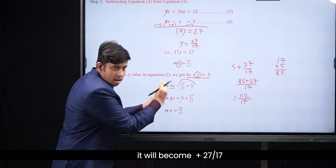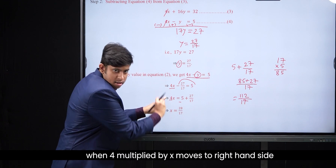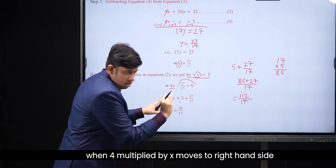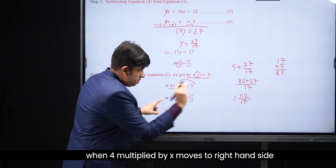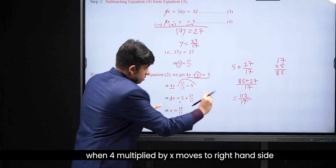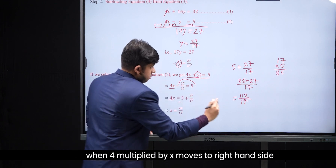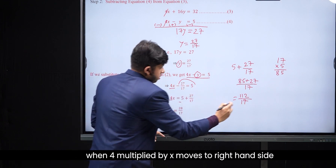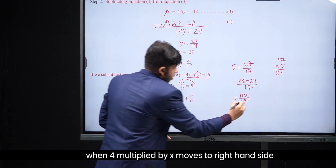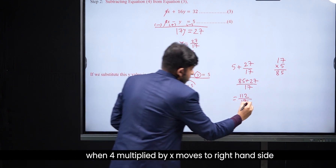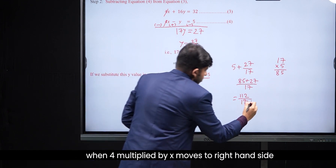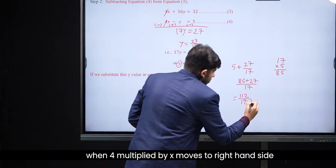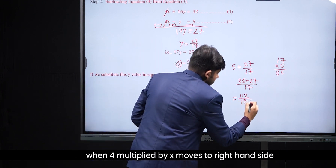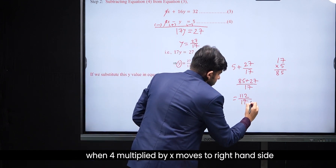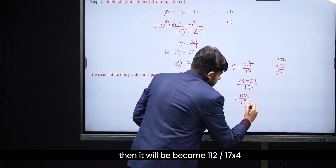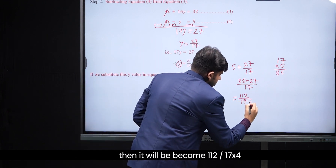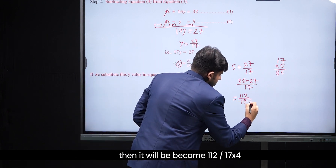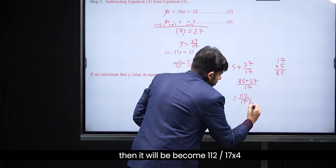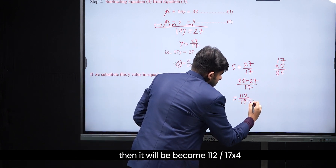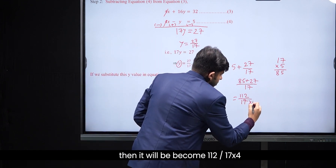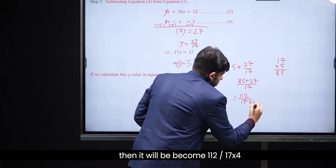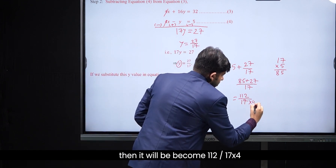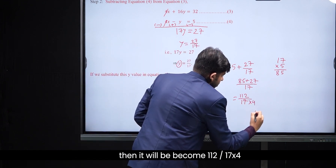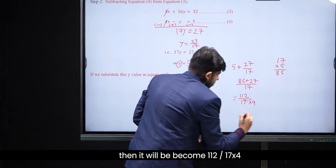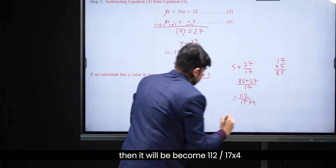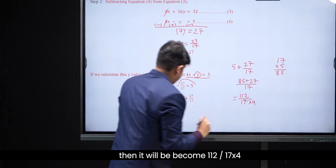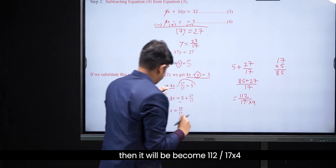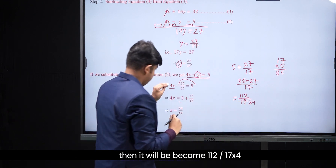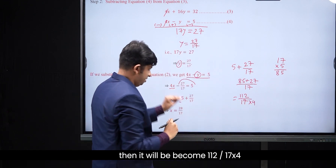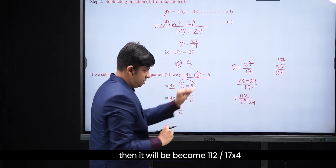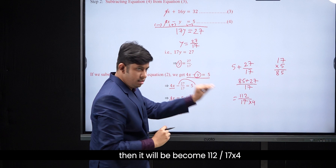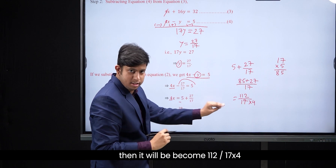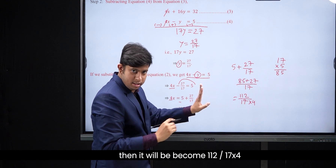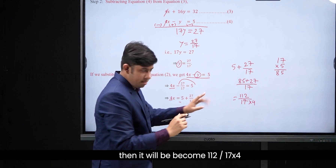When 4 multiplied by x moves to right hand side, then it will be become 112 by 17 into 4.